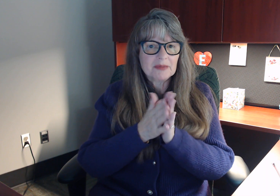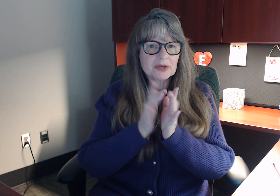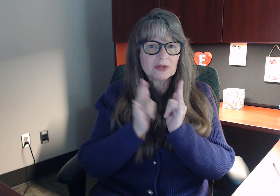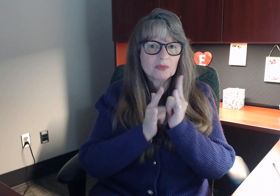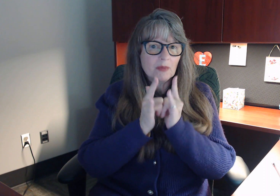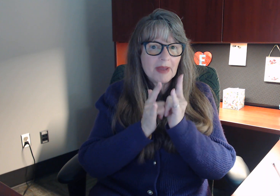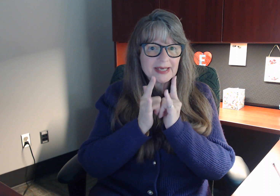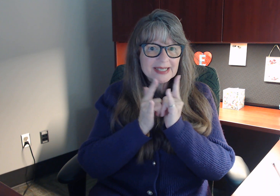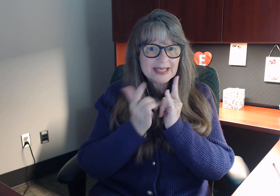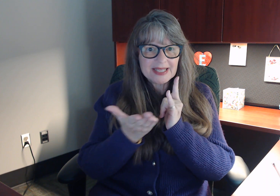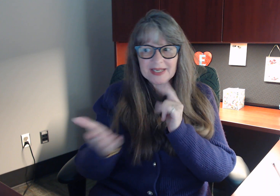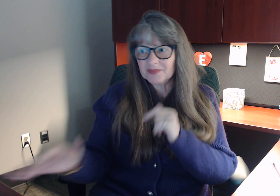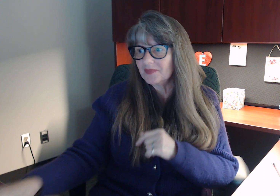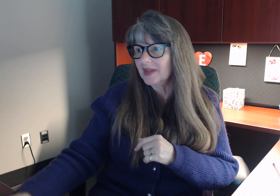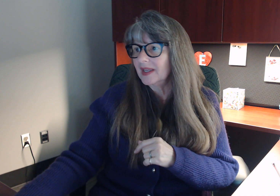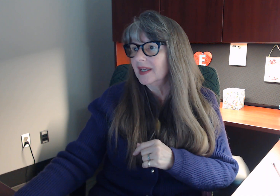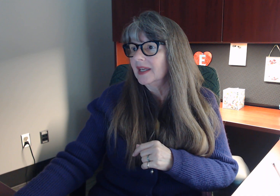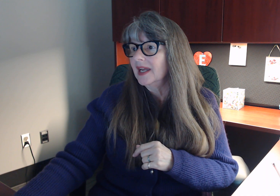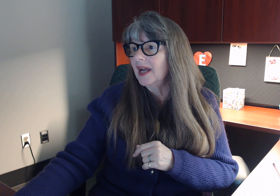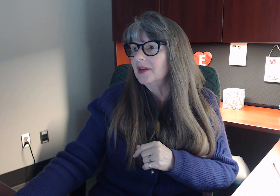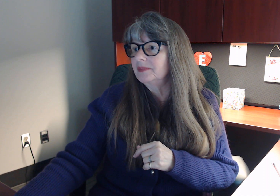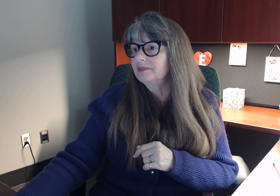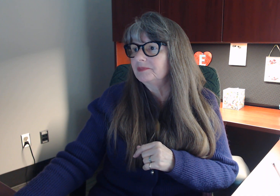little romantic thing. Um,